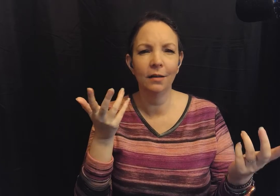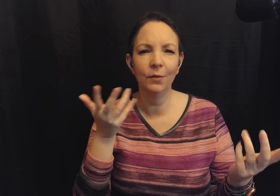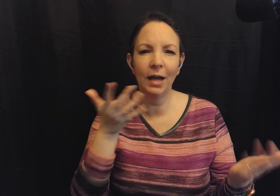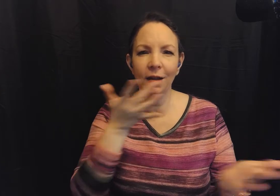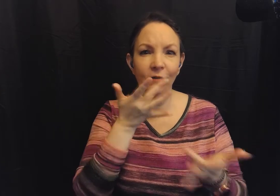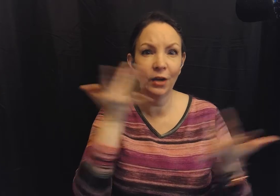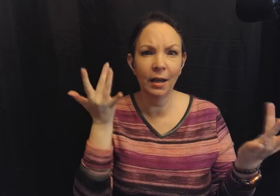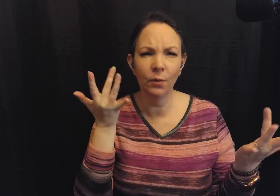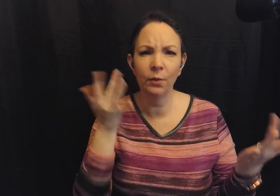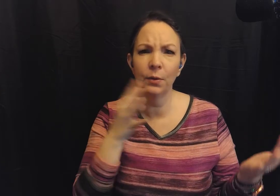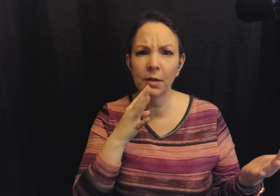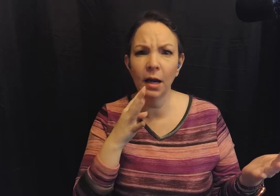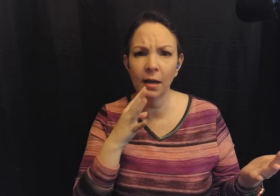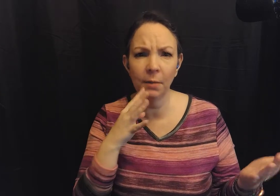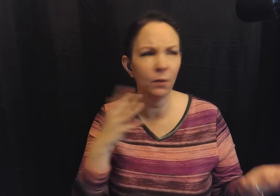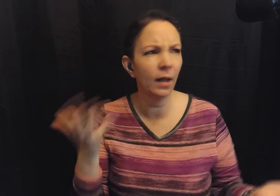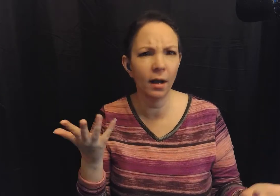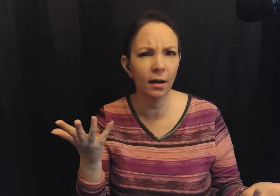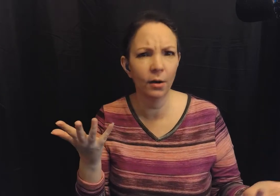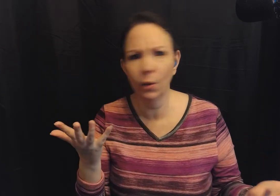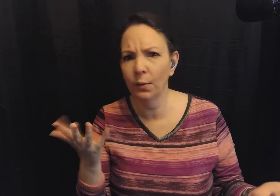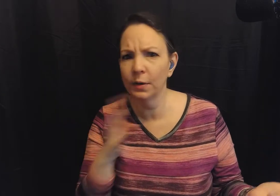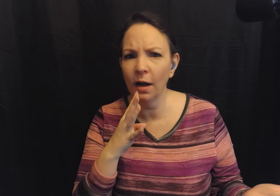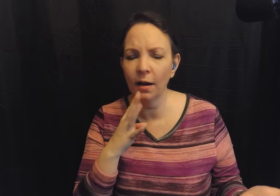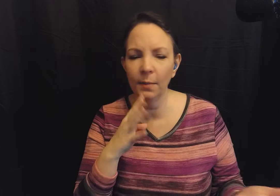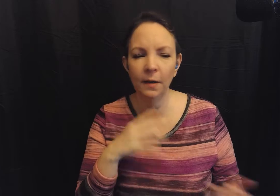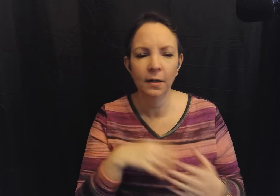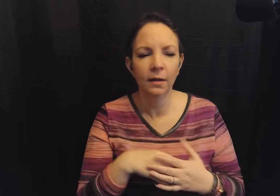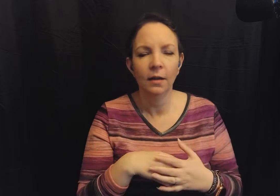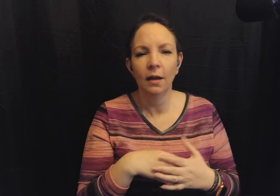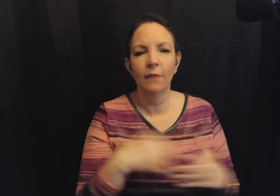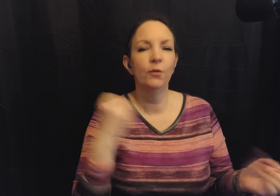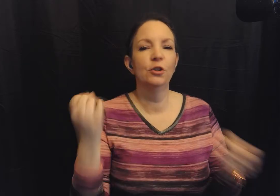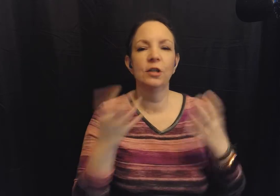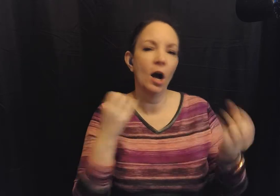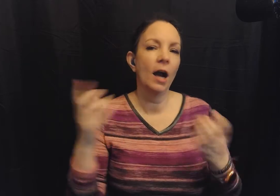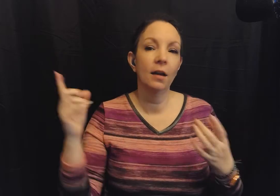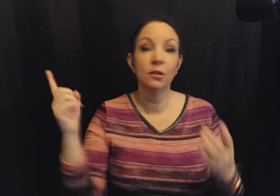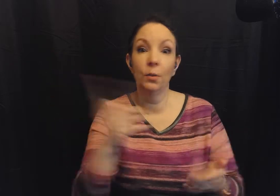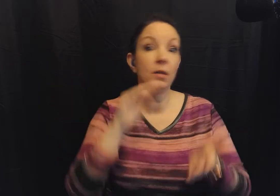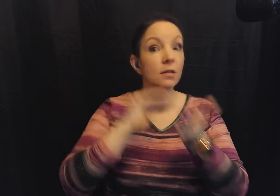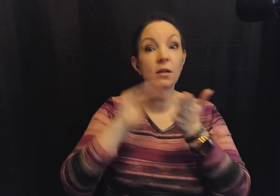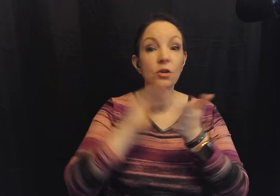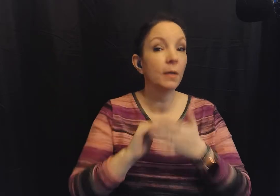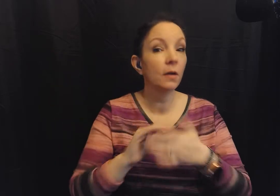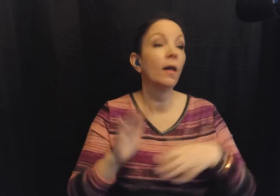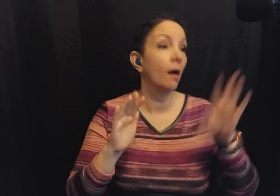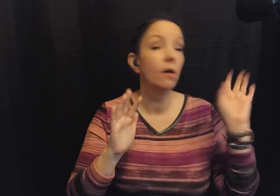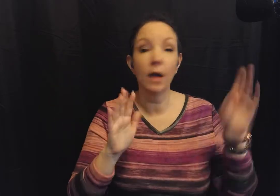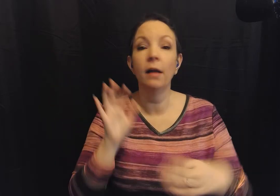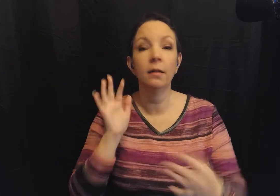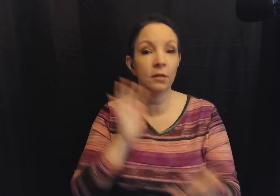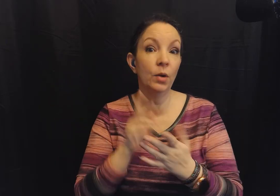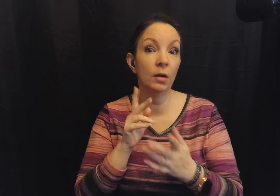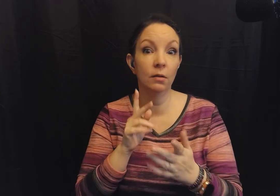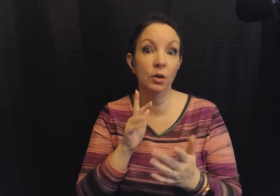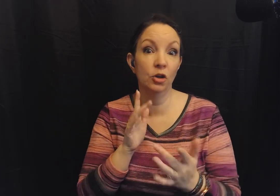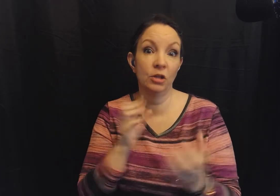of forget what we were talking about. Like, what we were talking about. If we're just talking to someone, excuse me, we're like, oh, okay. And we just keep